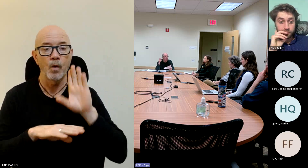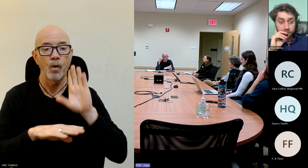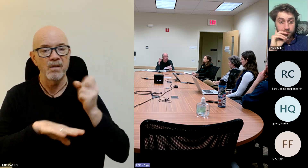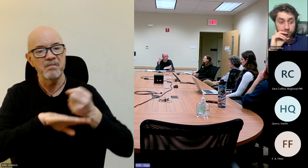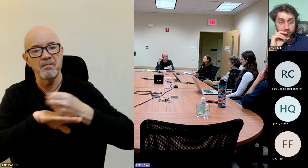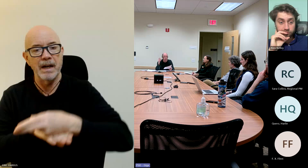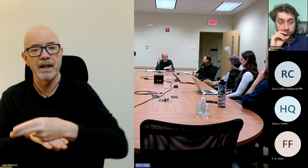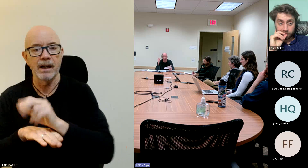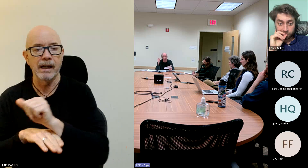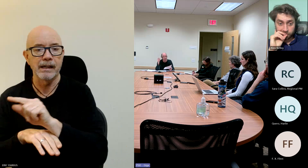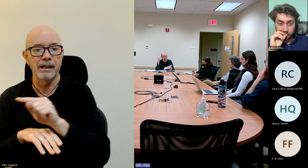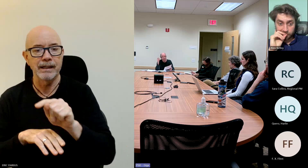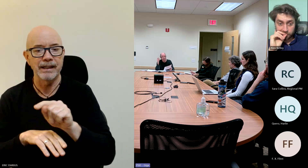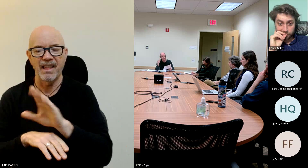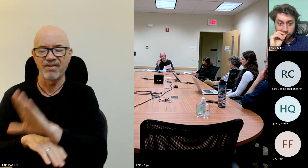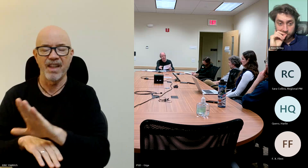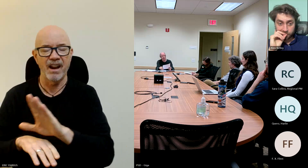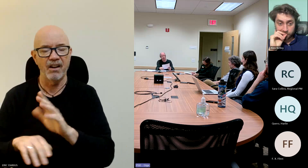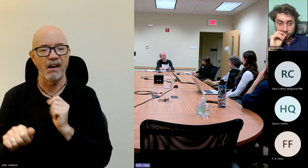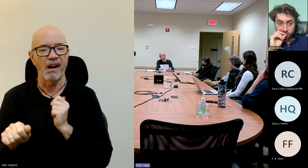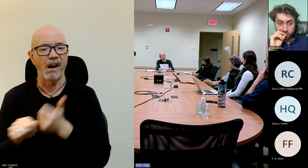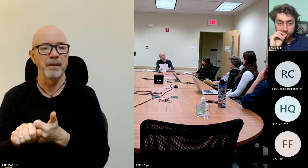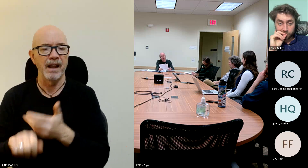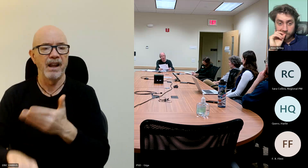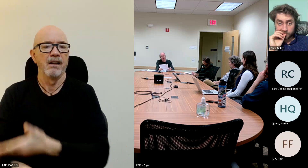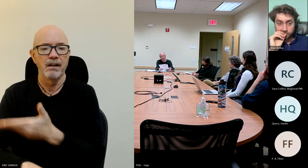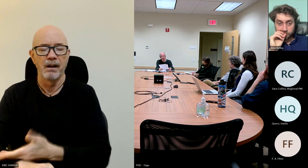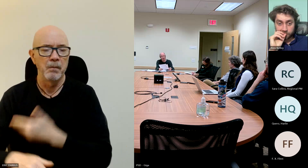faulty update processes. So,